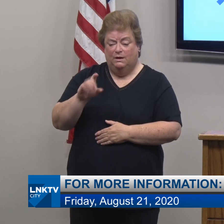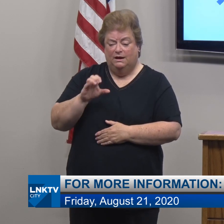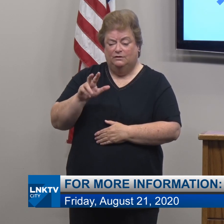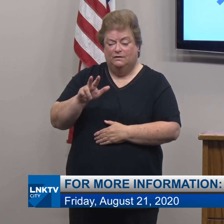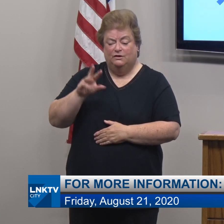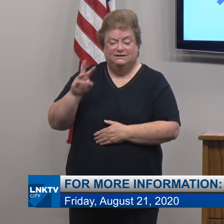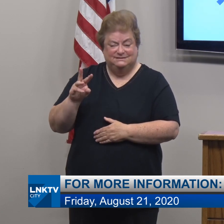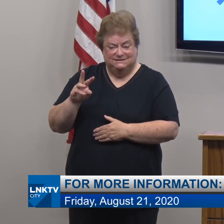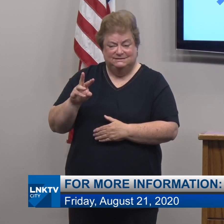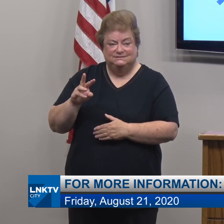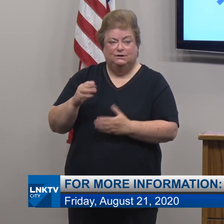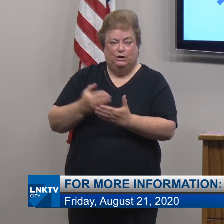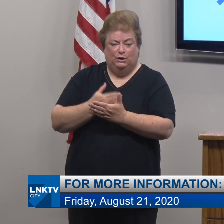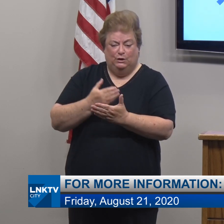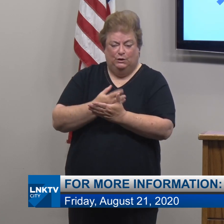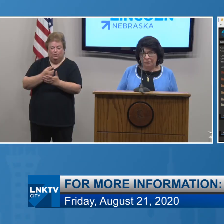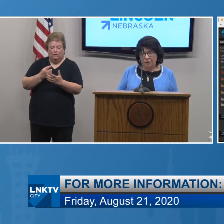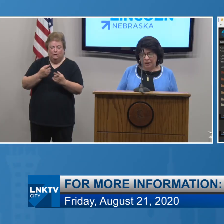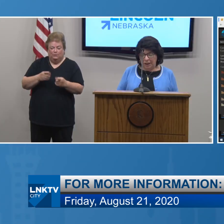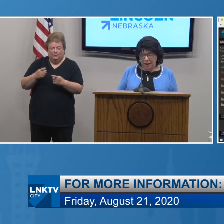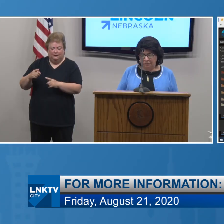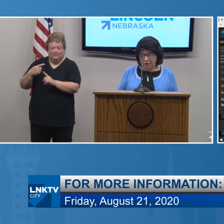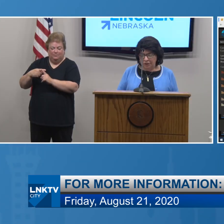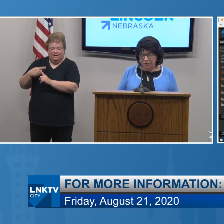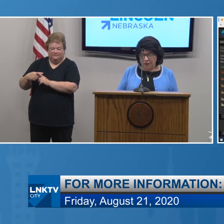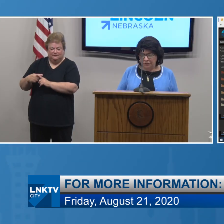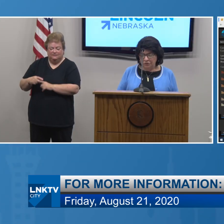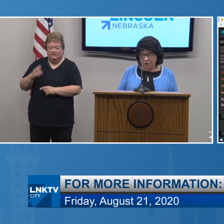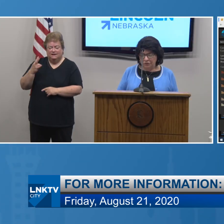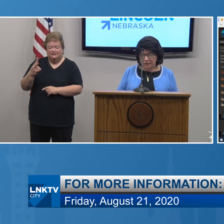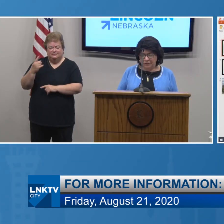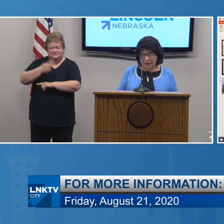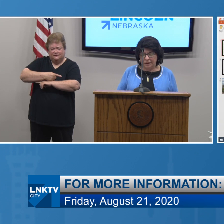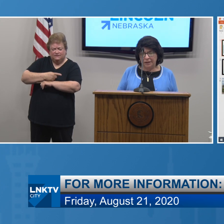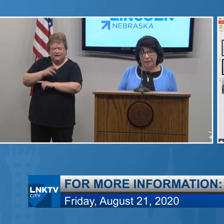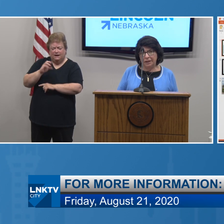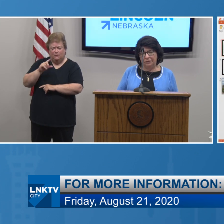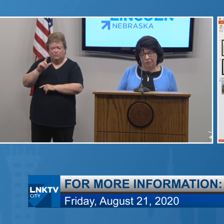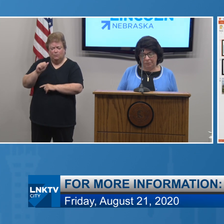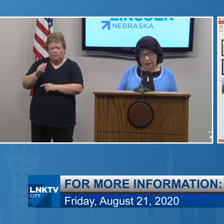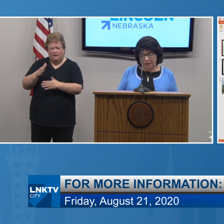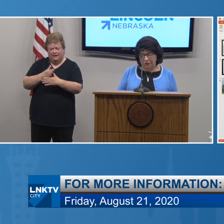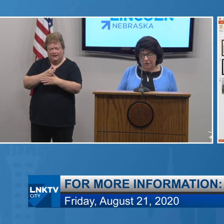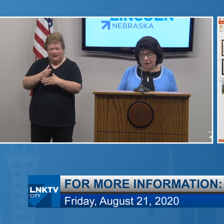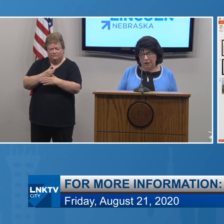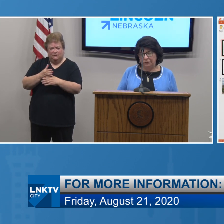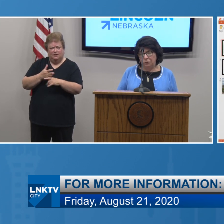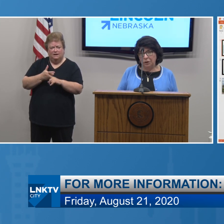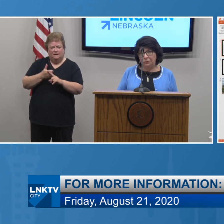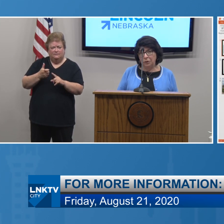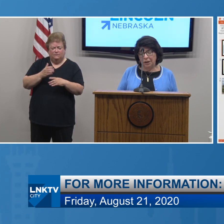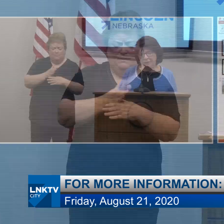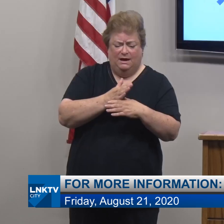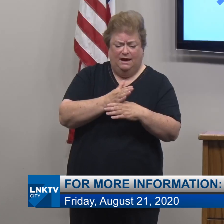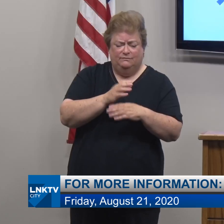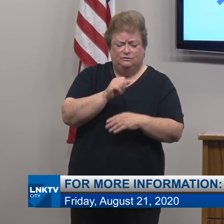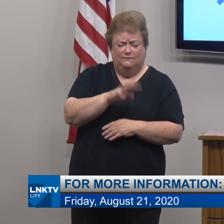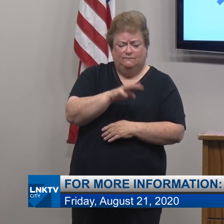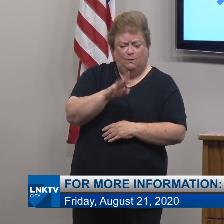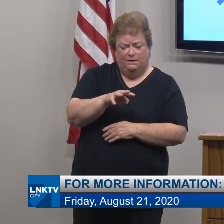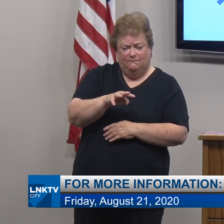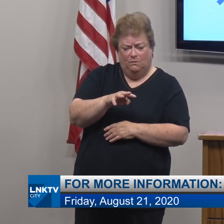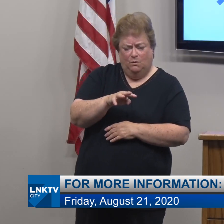new cases. The 7-day rolling average also shows a steady decline from an average of 44